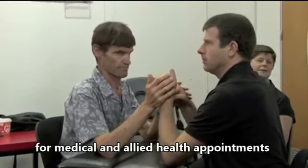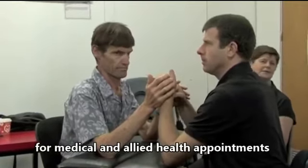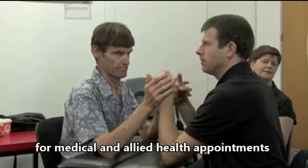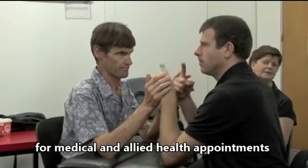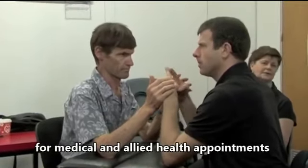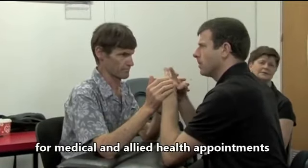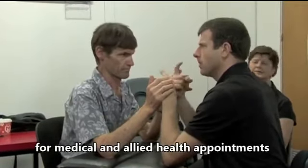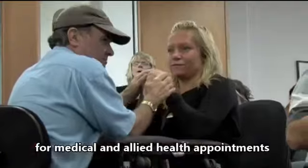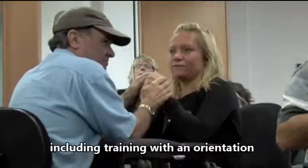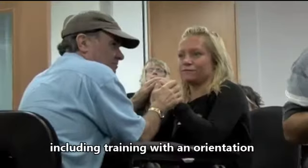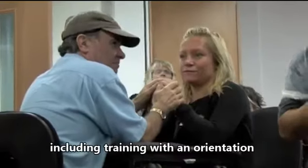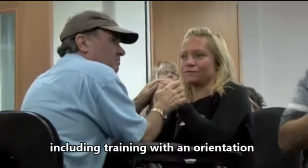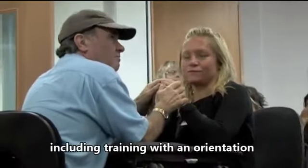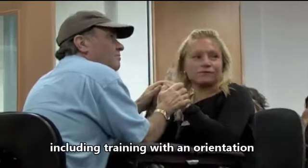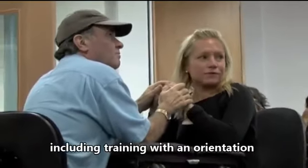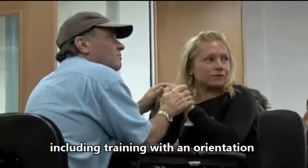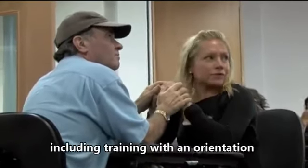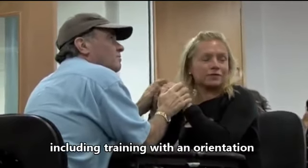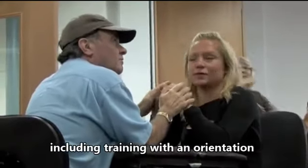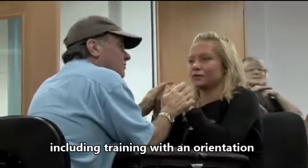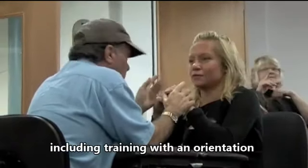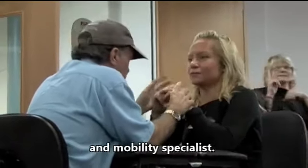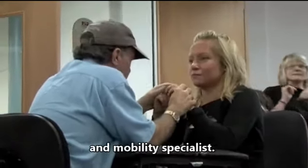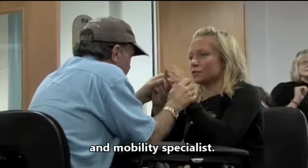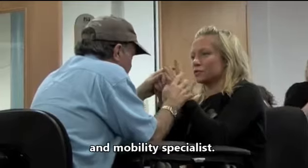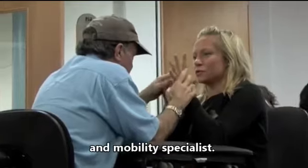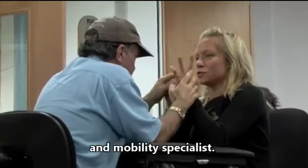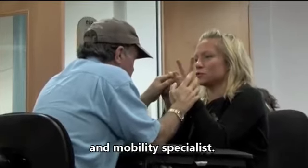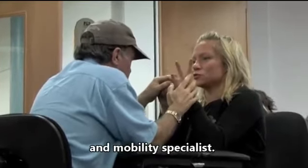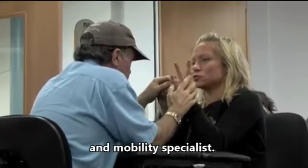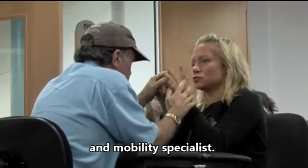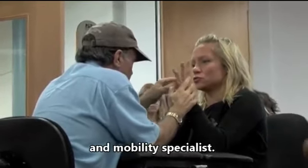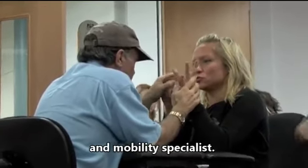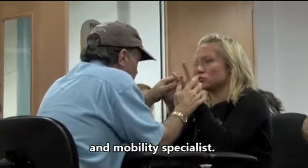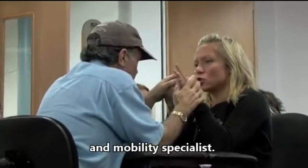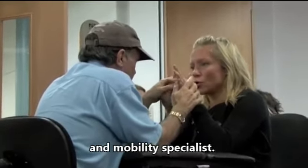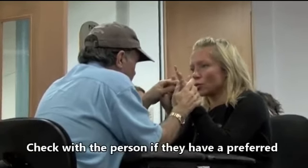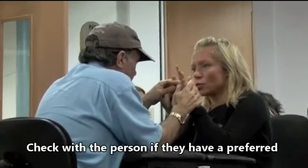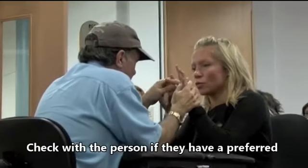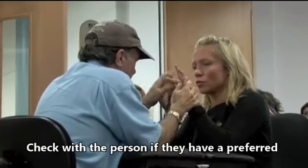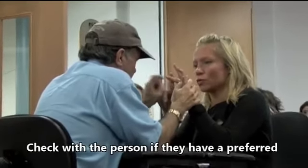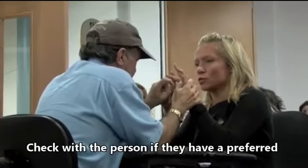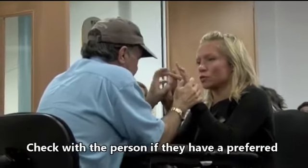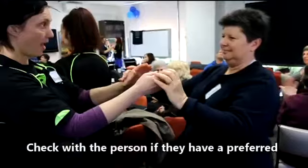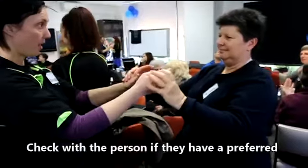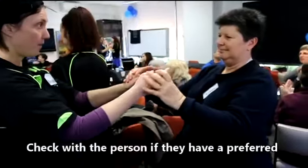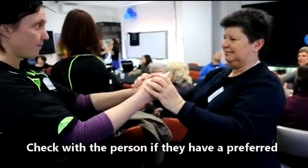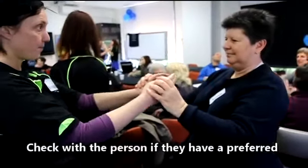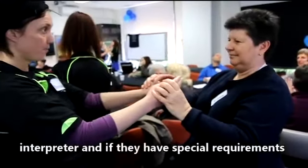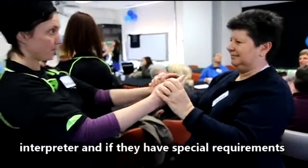health appointments, including training with an orientation and mobility specialist. Check with the person if they have a preferred